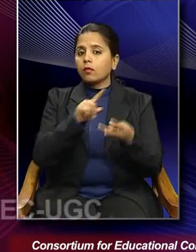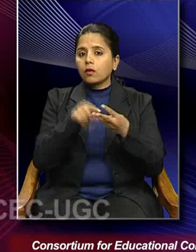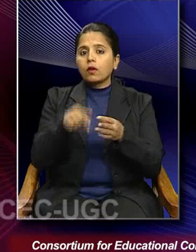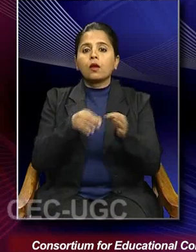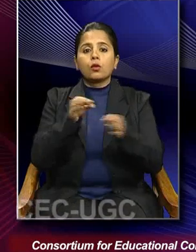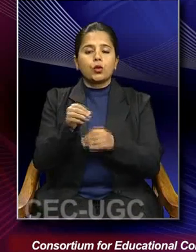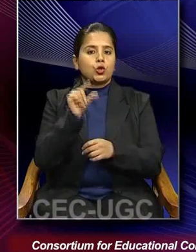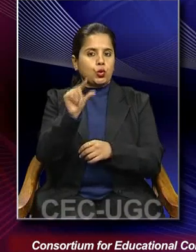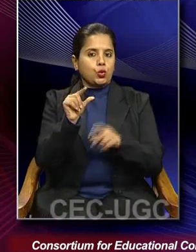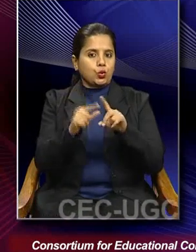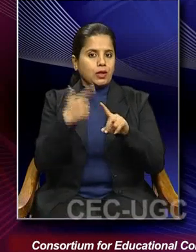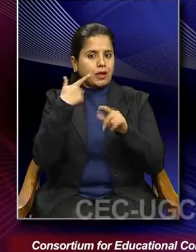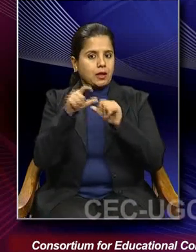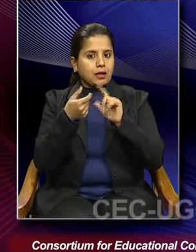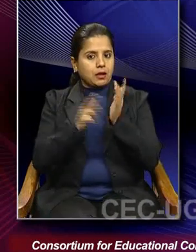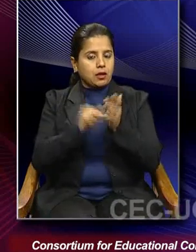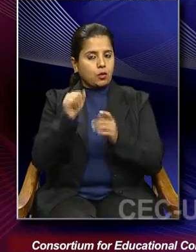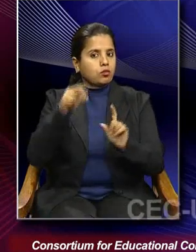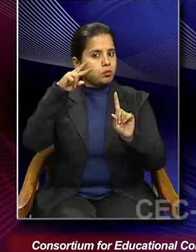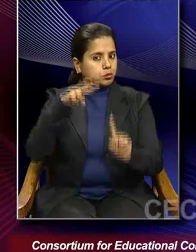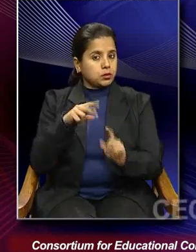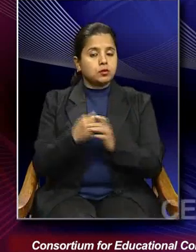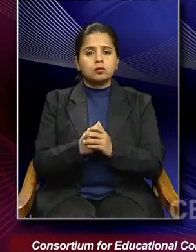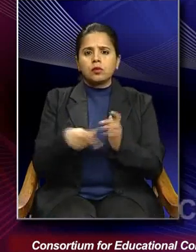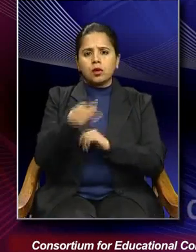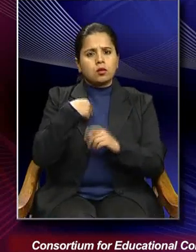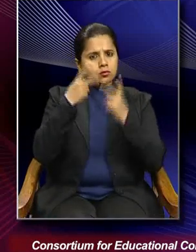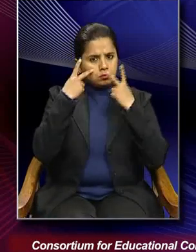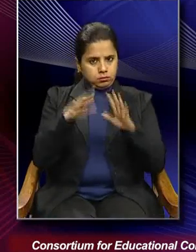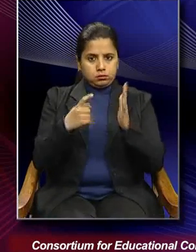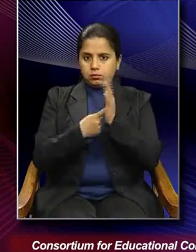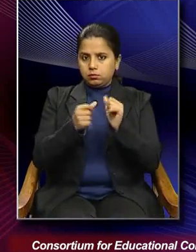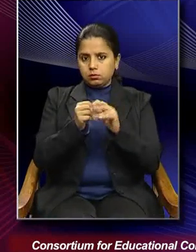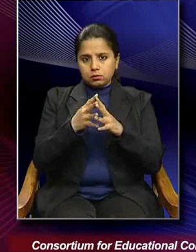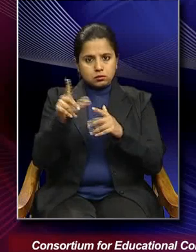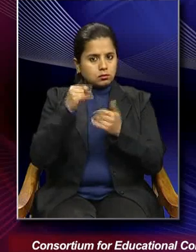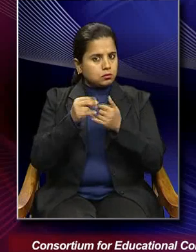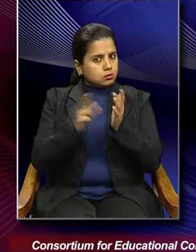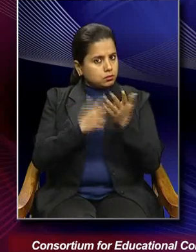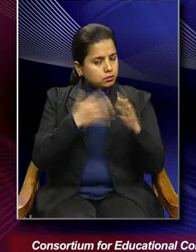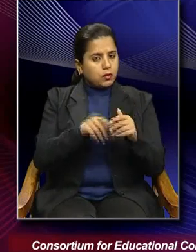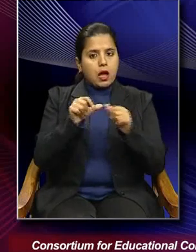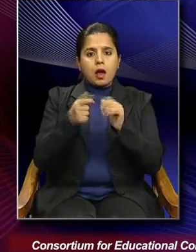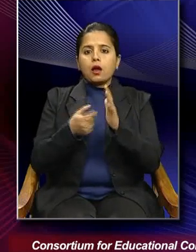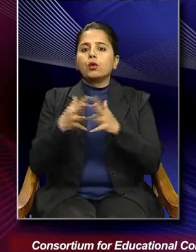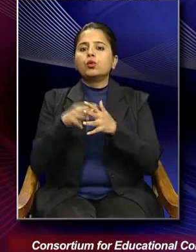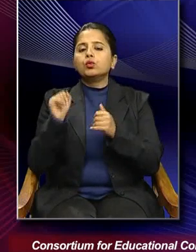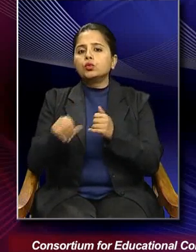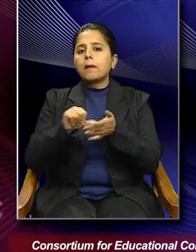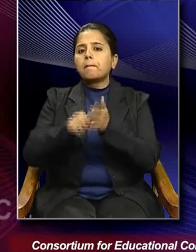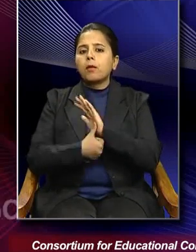the utilitarian perspective. We have seen the Rolgian welfare function and the arrow's impossibility